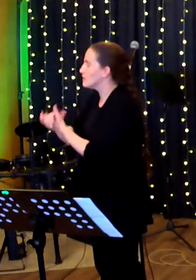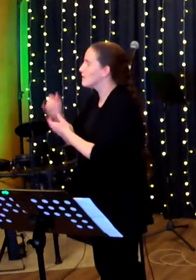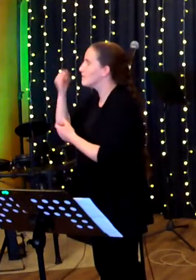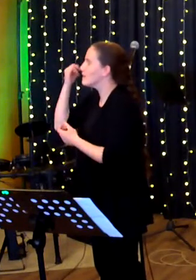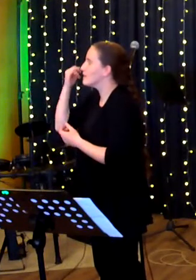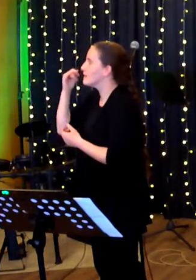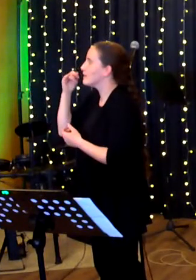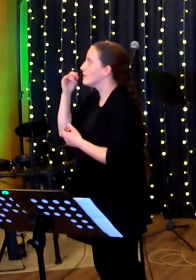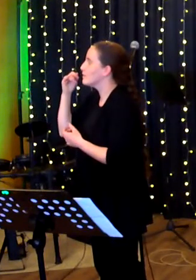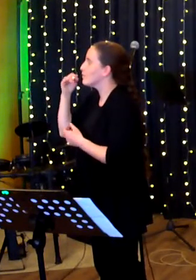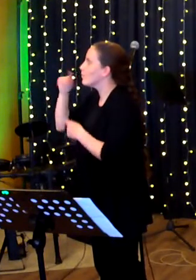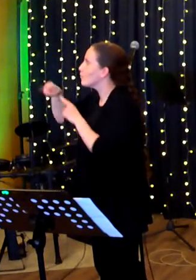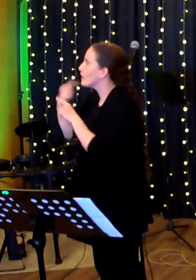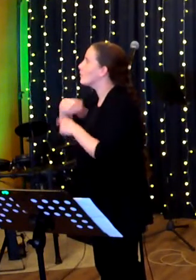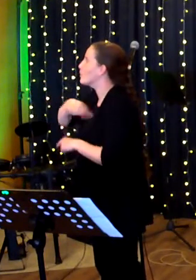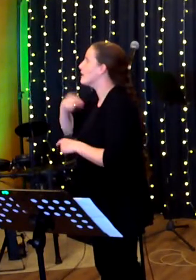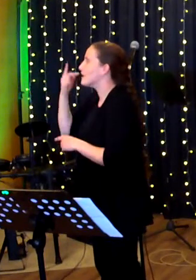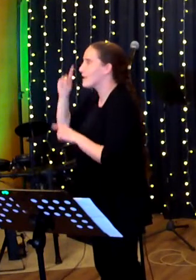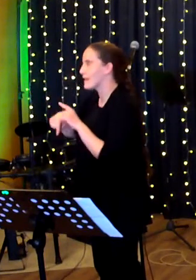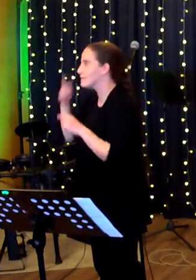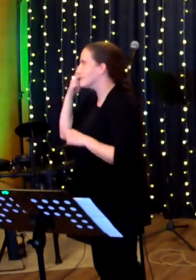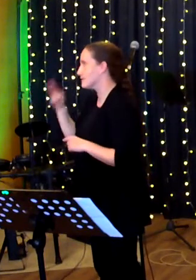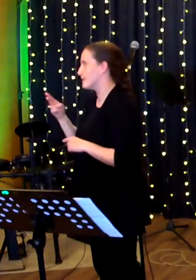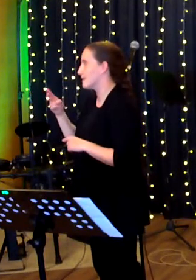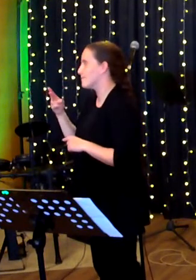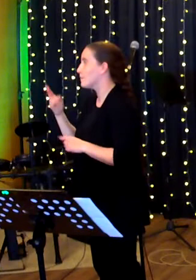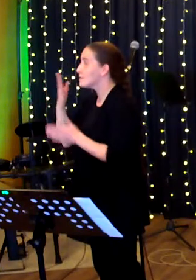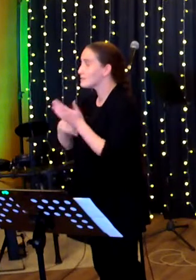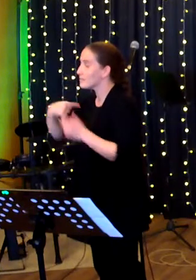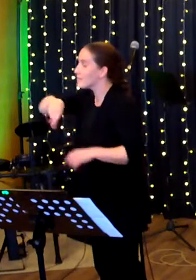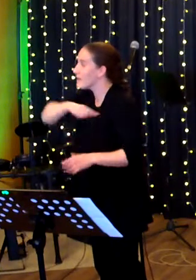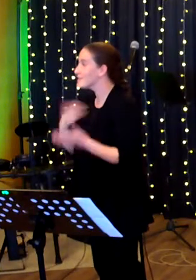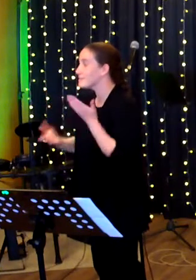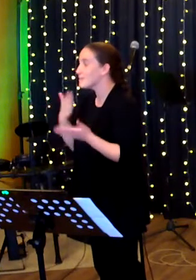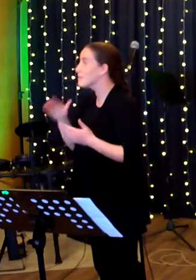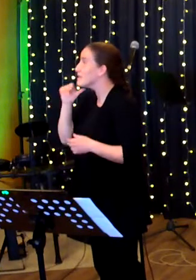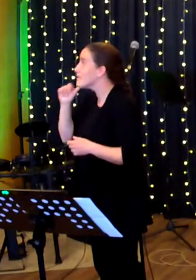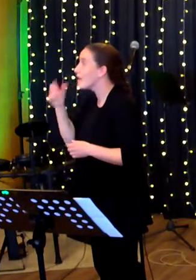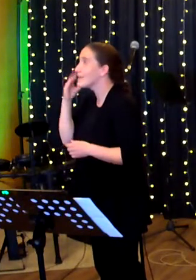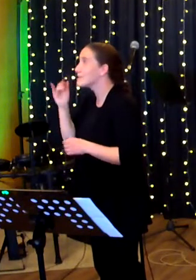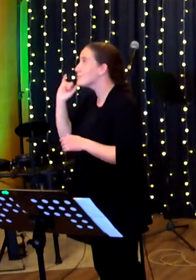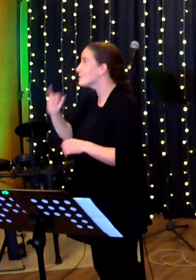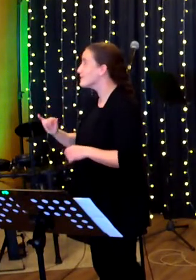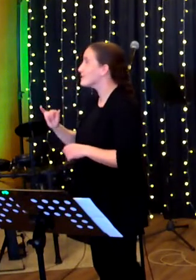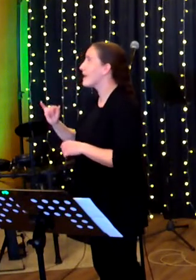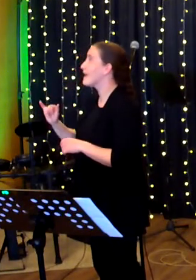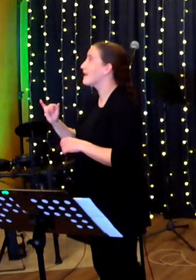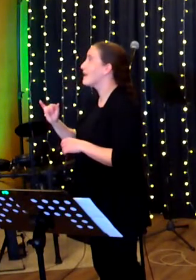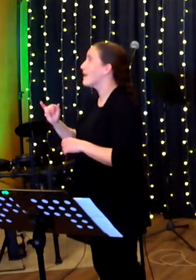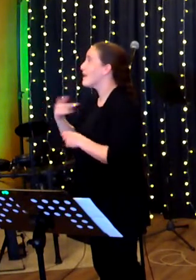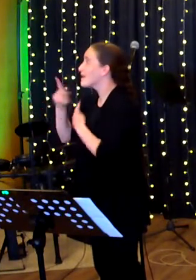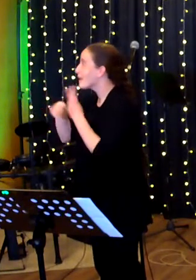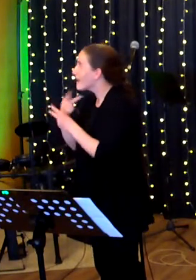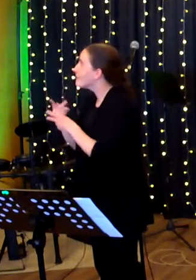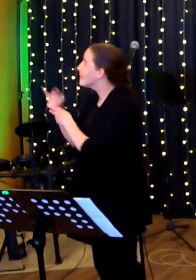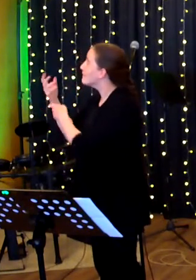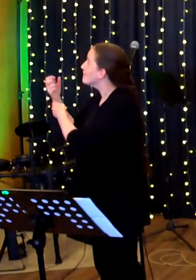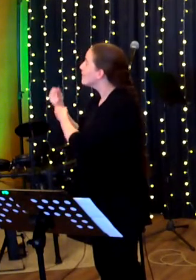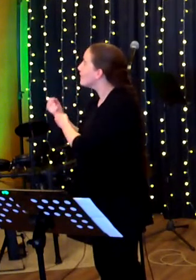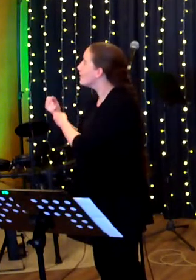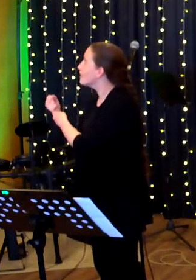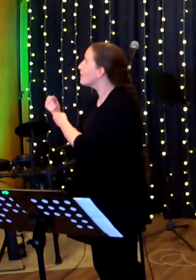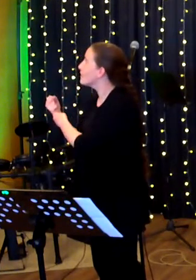And God, maybe some of us have never really even had that faith. We've never experienced that faith. And you're here and you're calling us